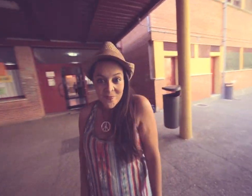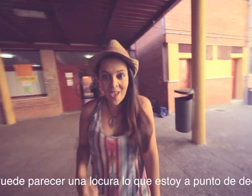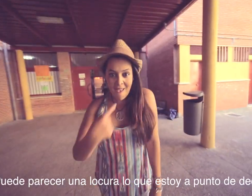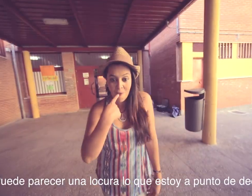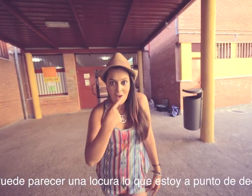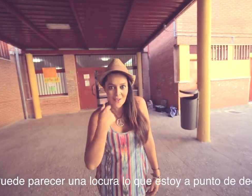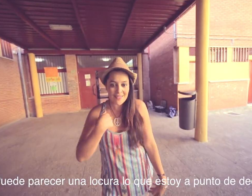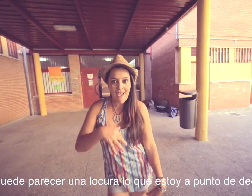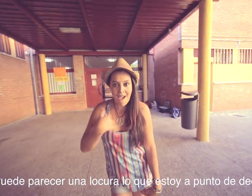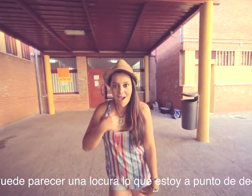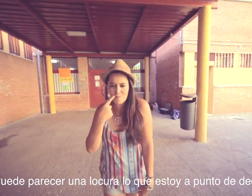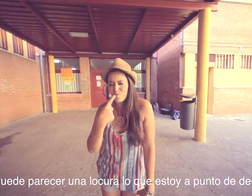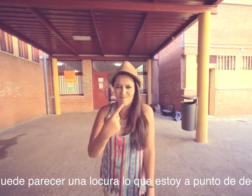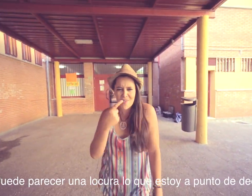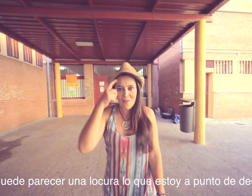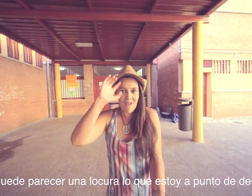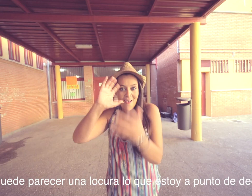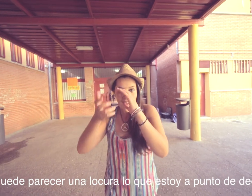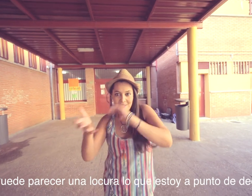It might seem crazy what I'm about to say